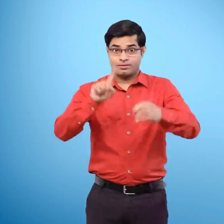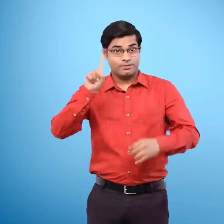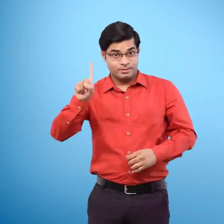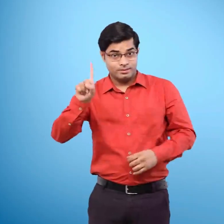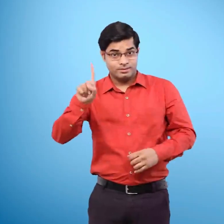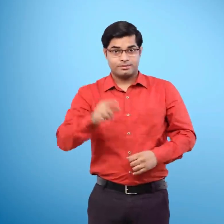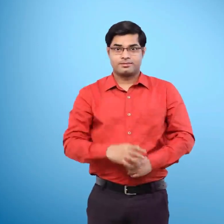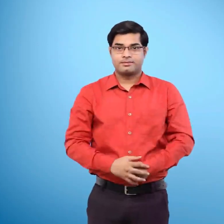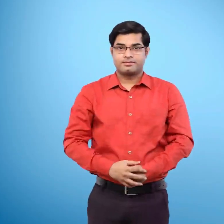Question 1.